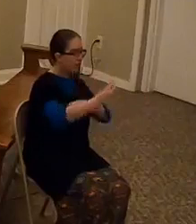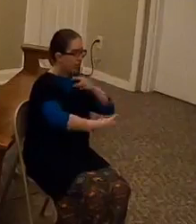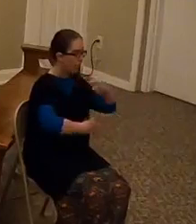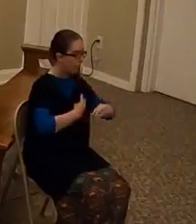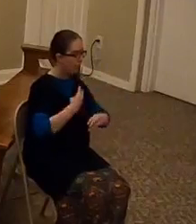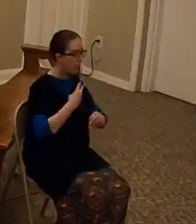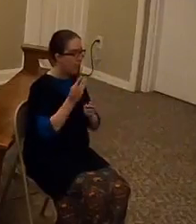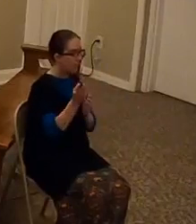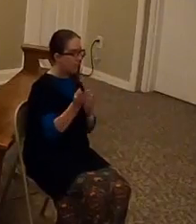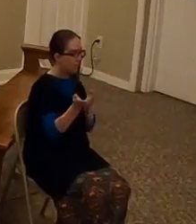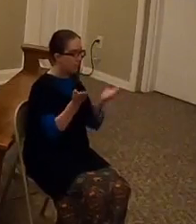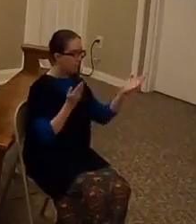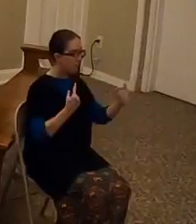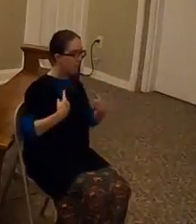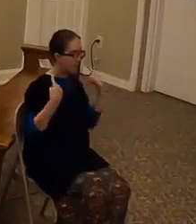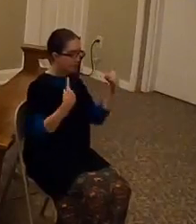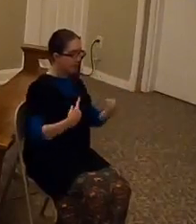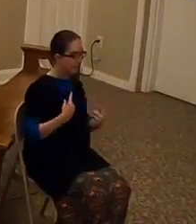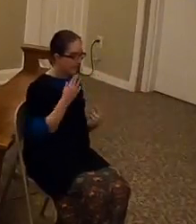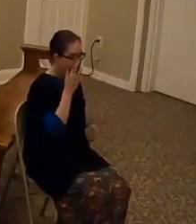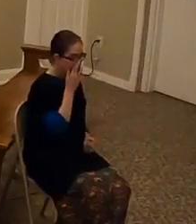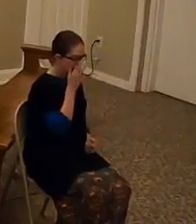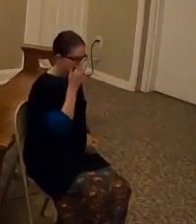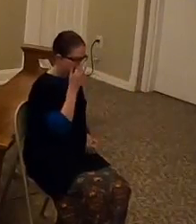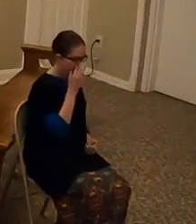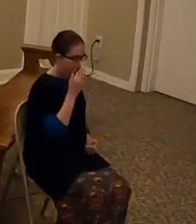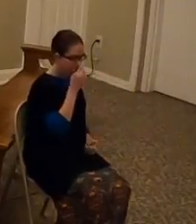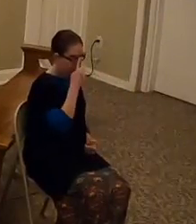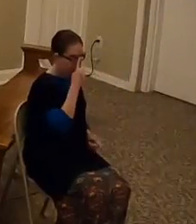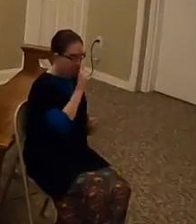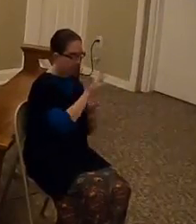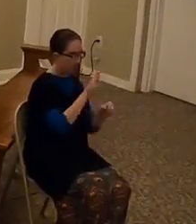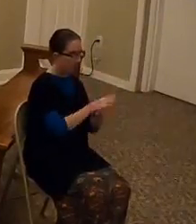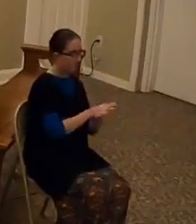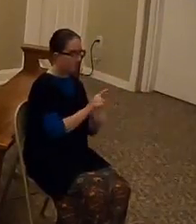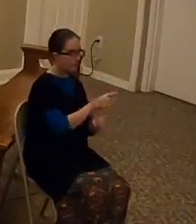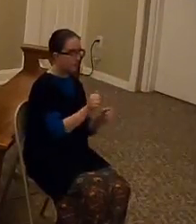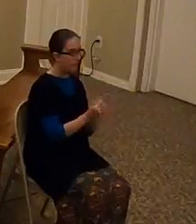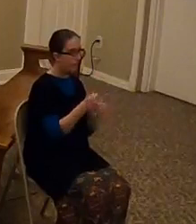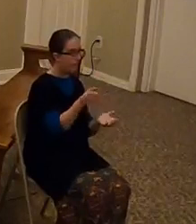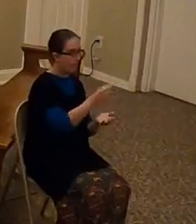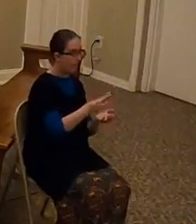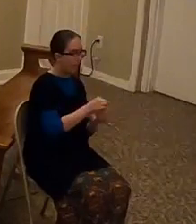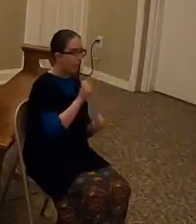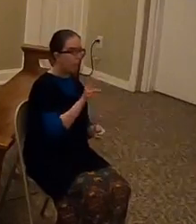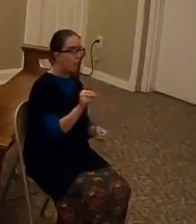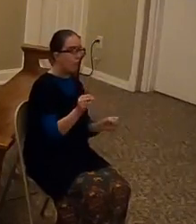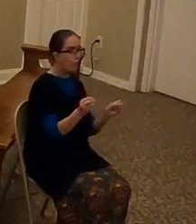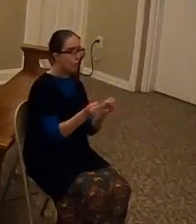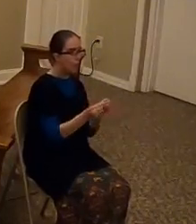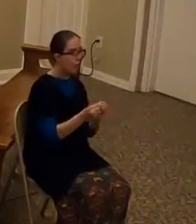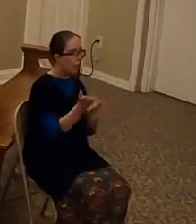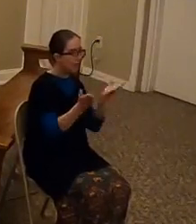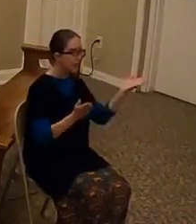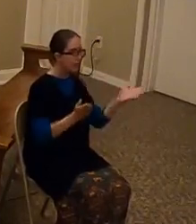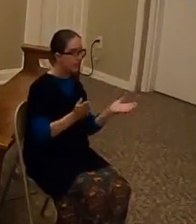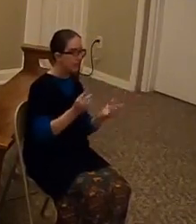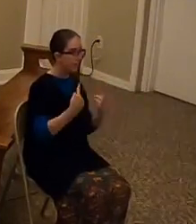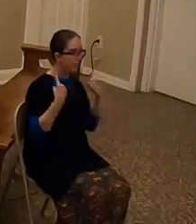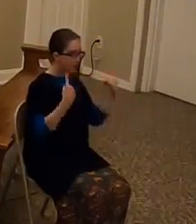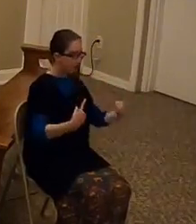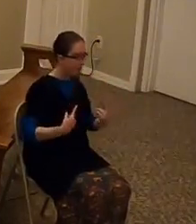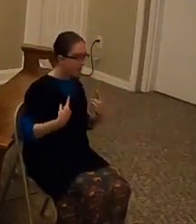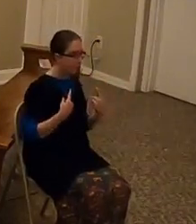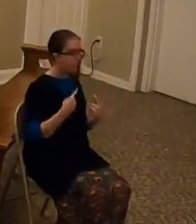were serving sin. Hallelujah. But when God fills you with the Holy Ghost, you are no longer serving sin.